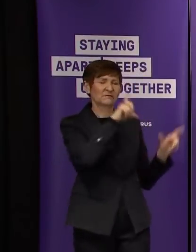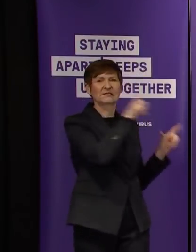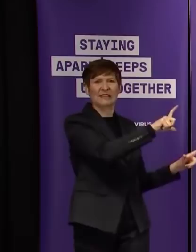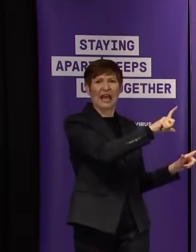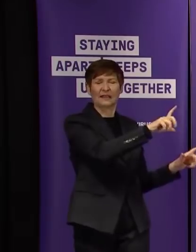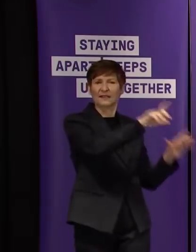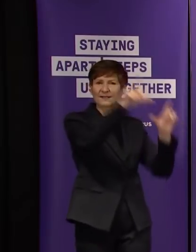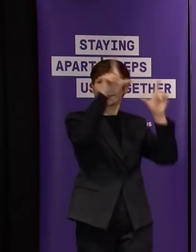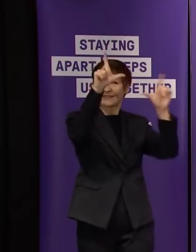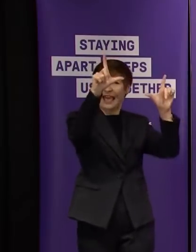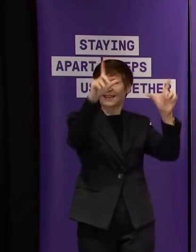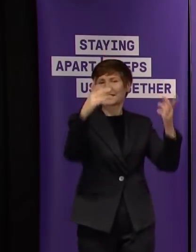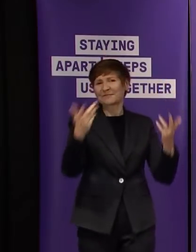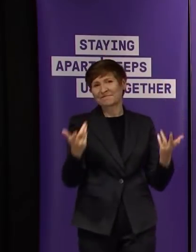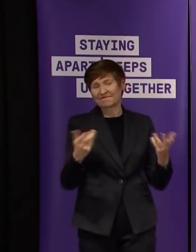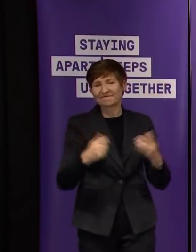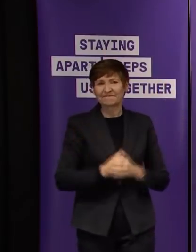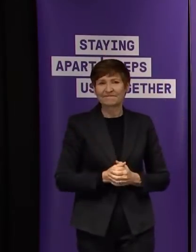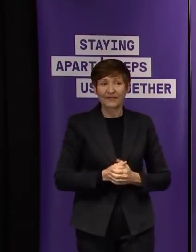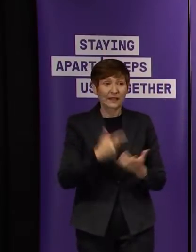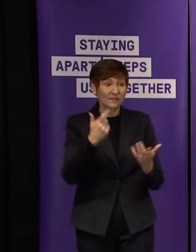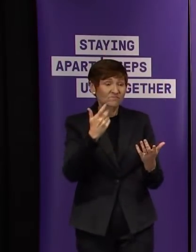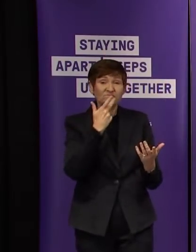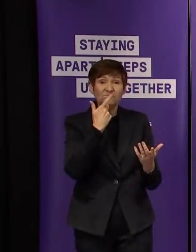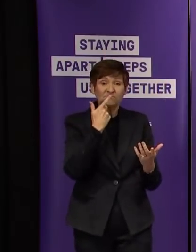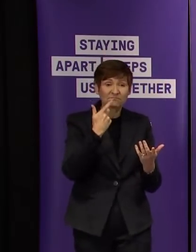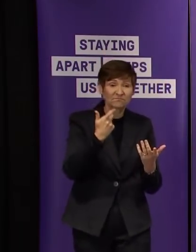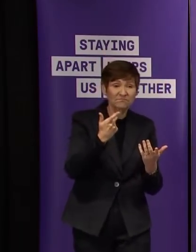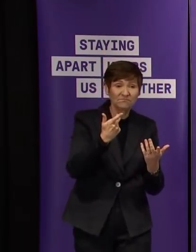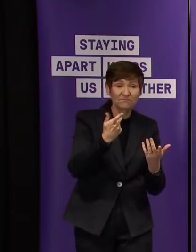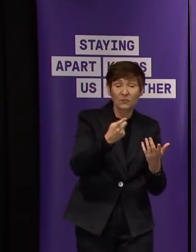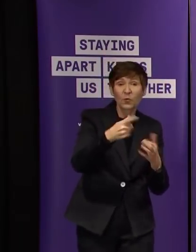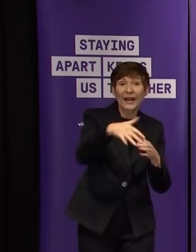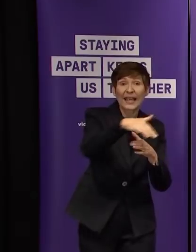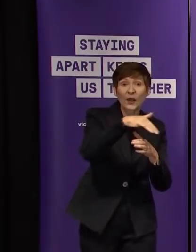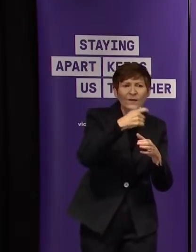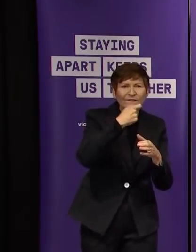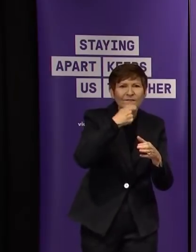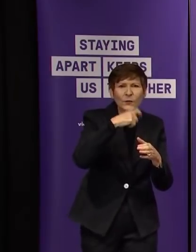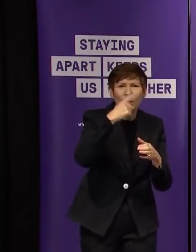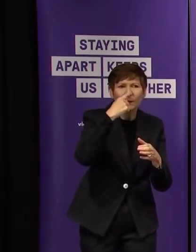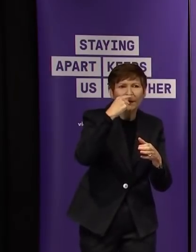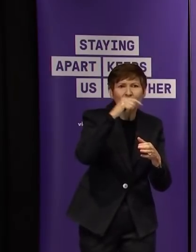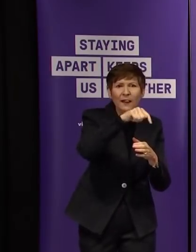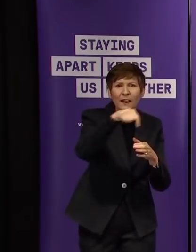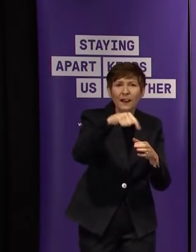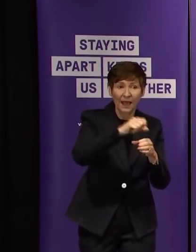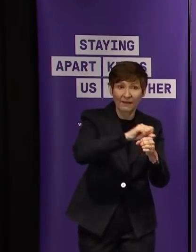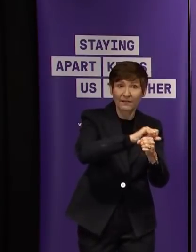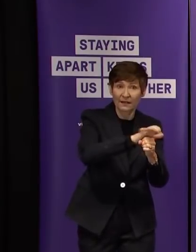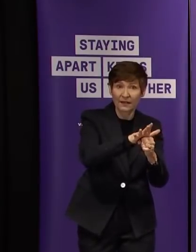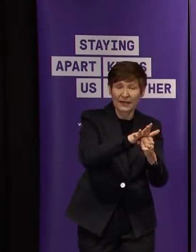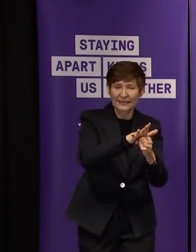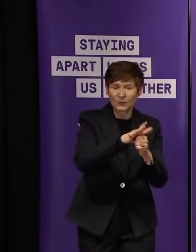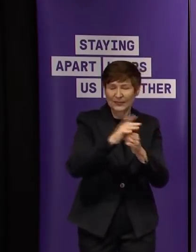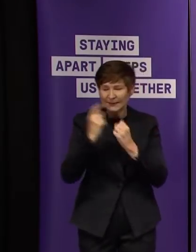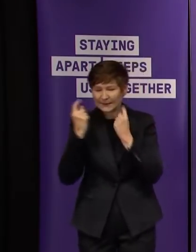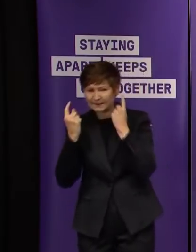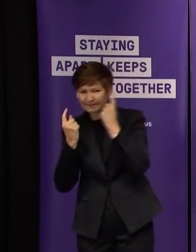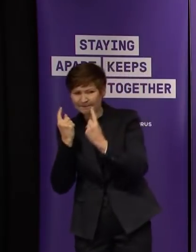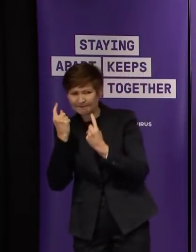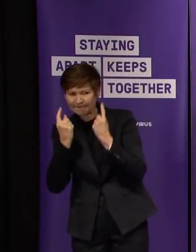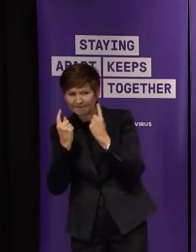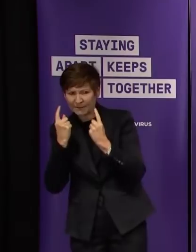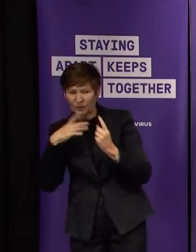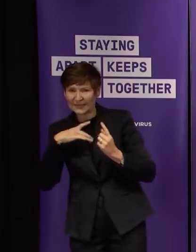a case of very low numbers in a particular setting, there might be a policy piece that we reflect on about